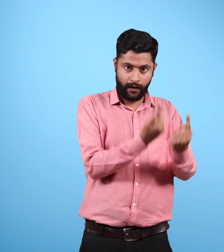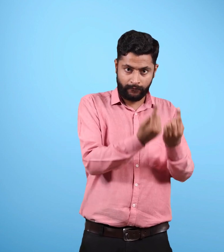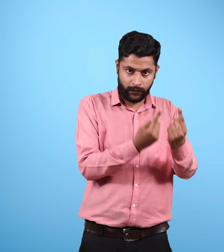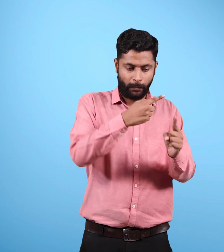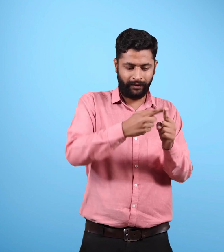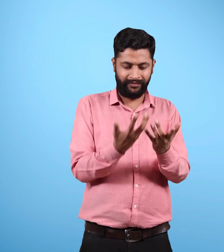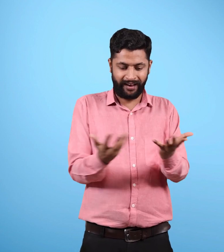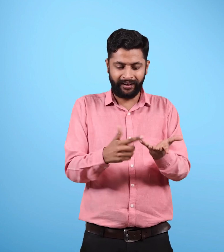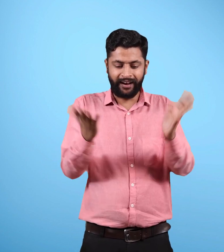omnivores.